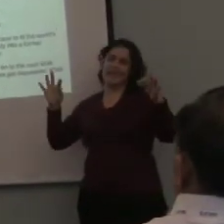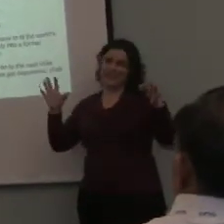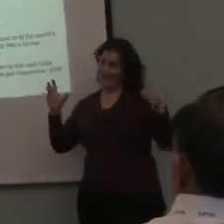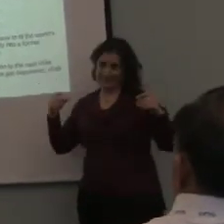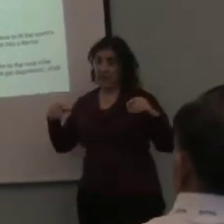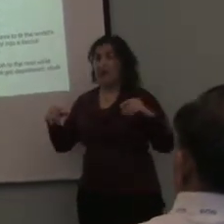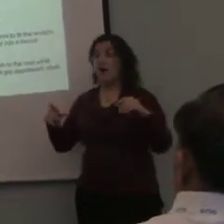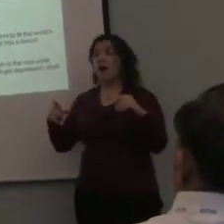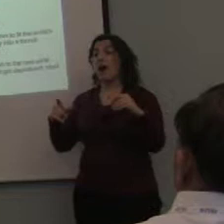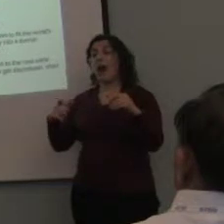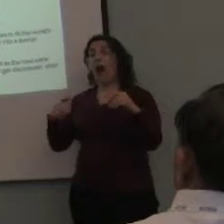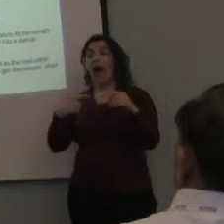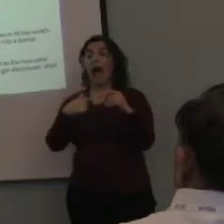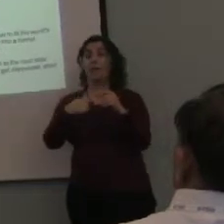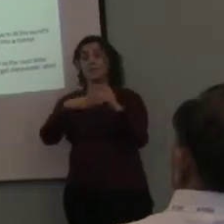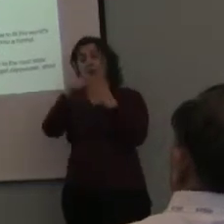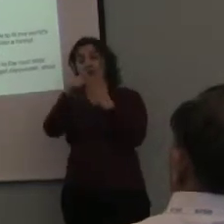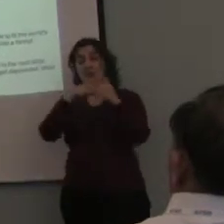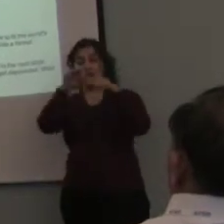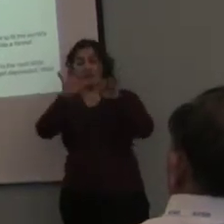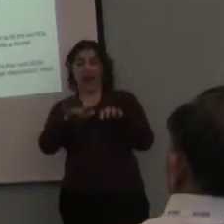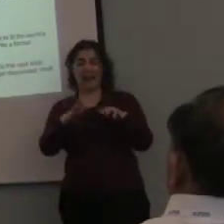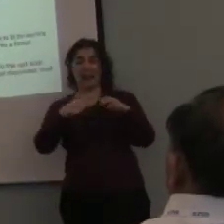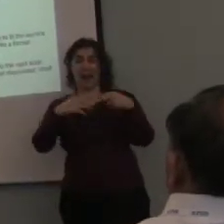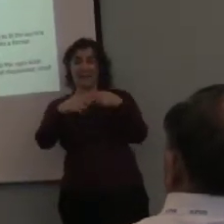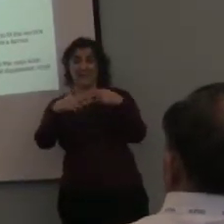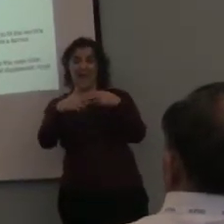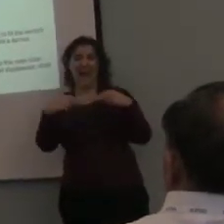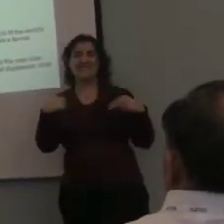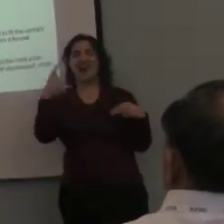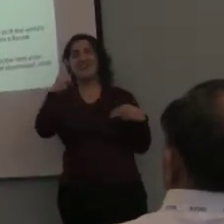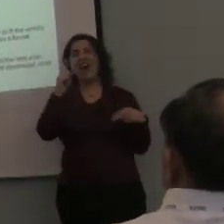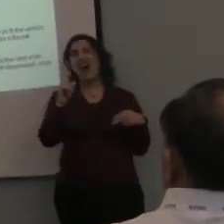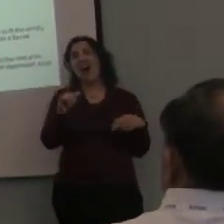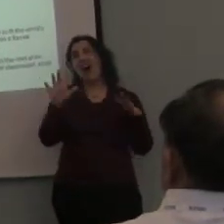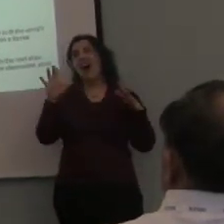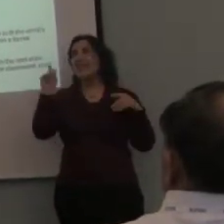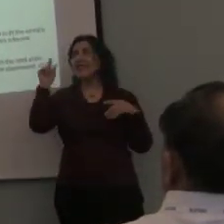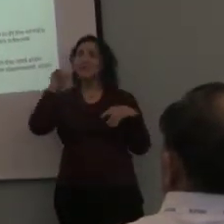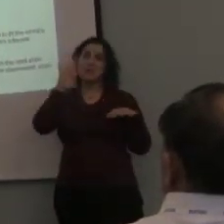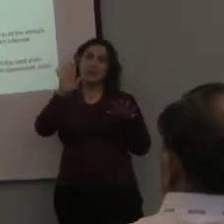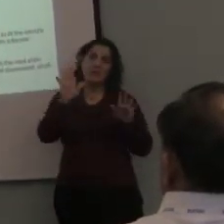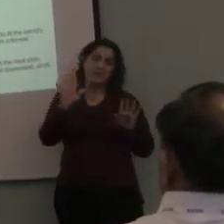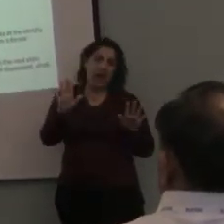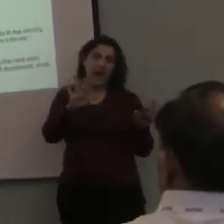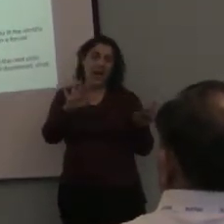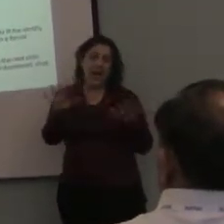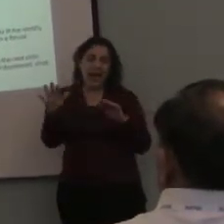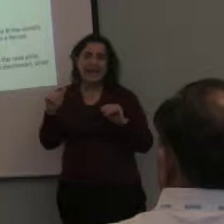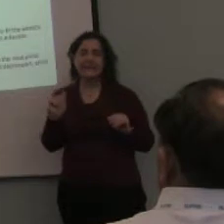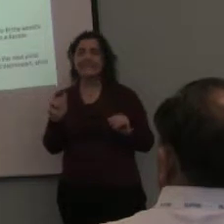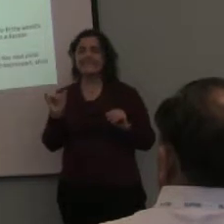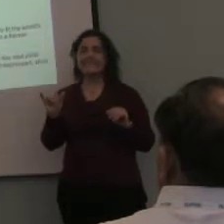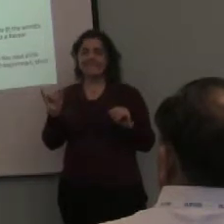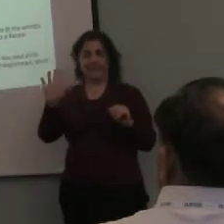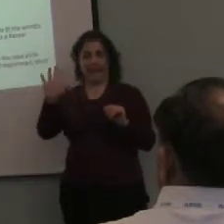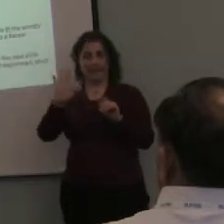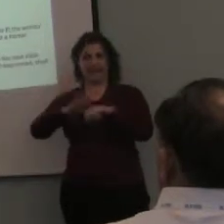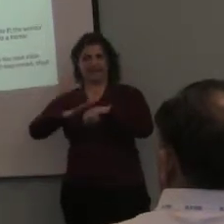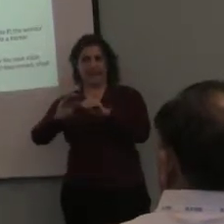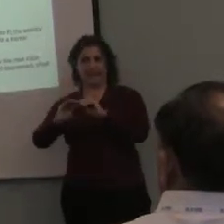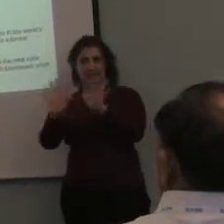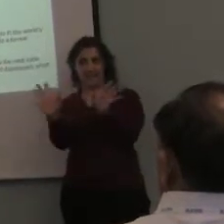As I was writing my optimistic slides about how great it would be, I wanted to